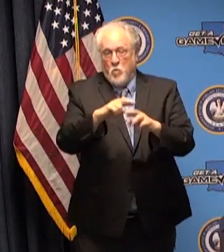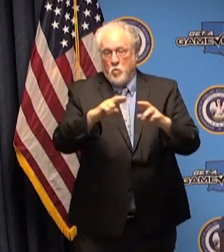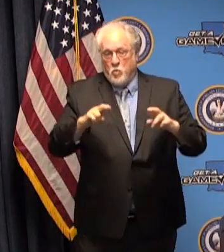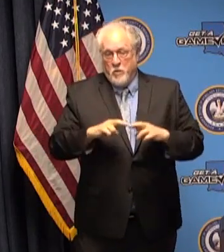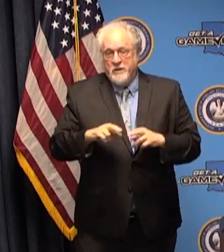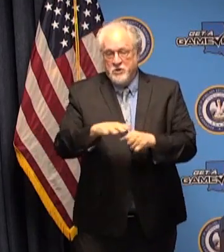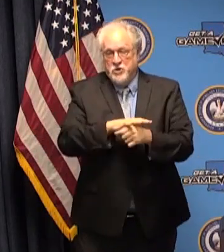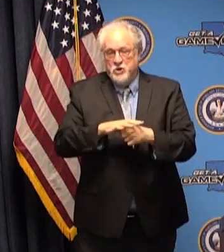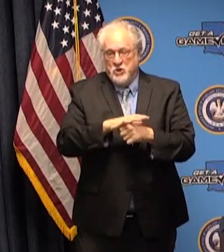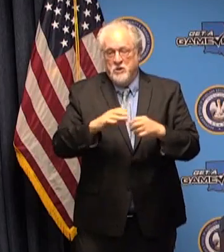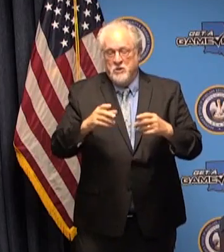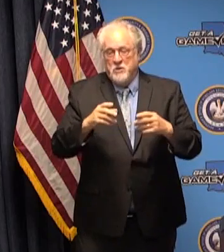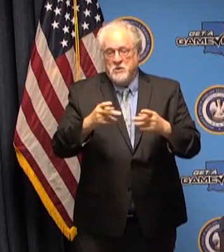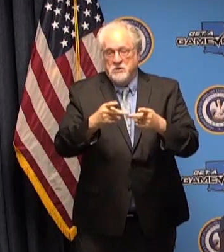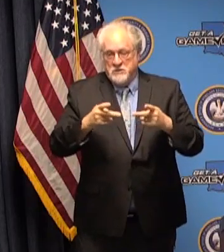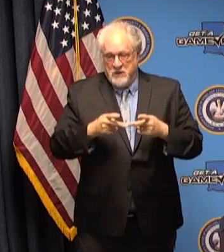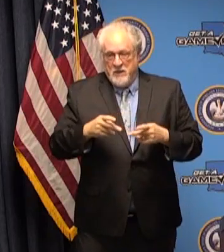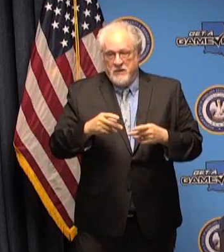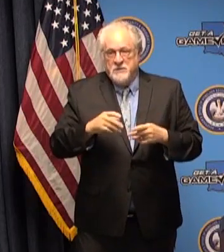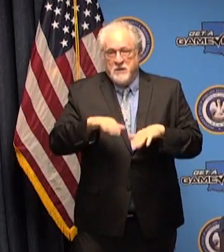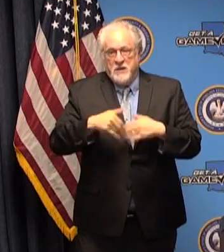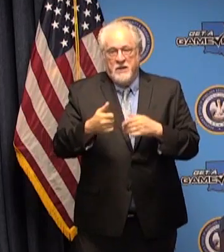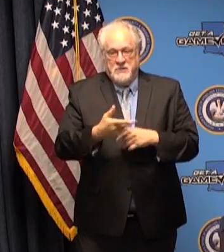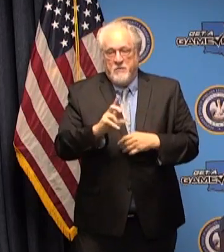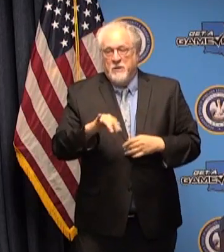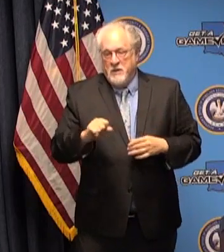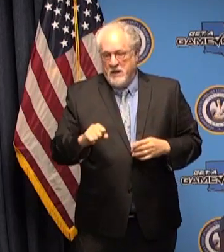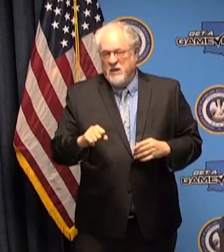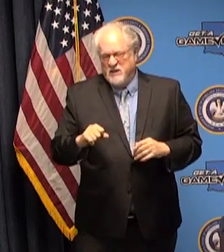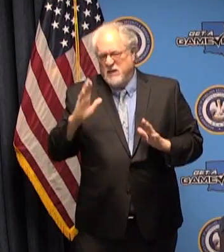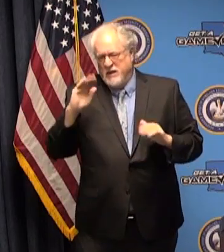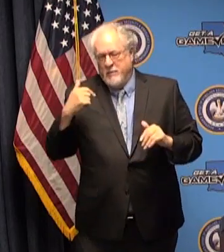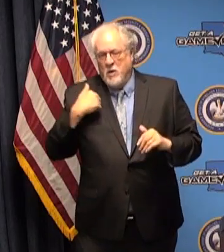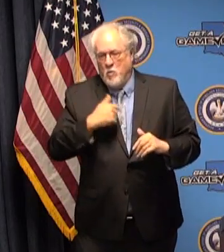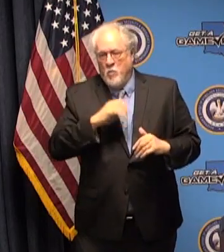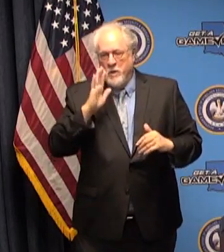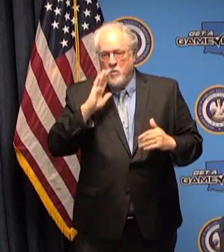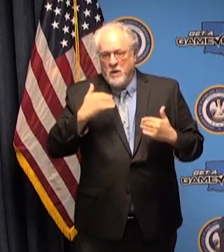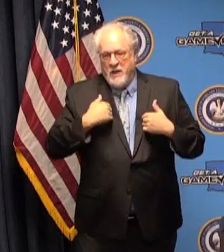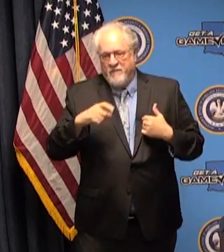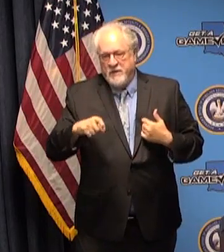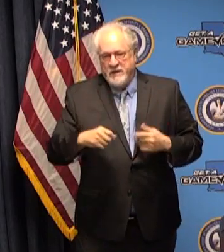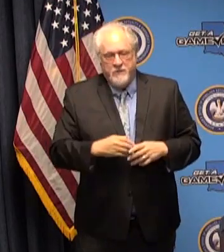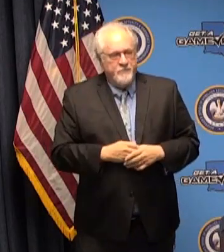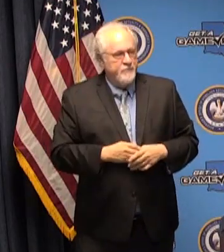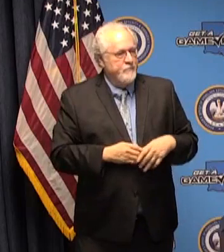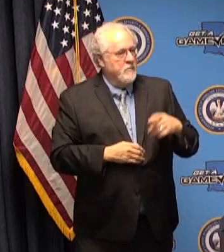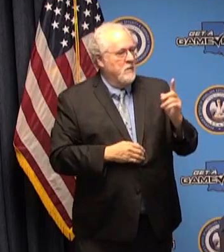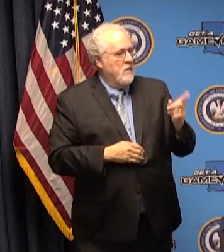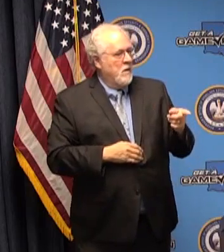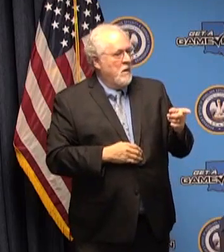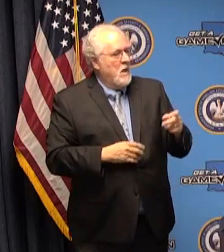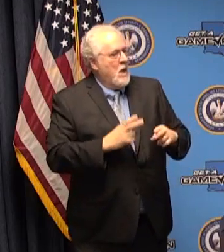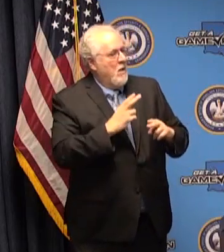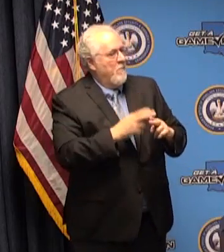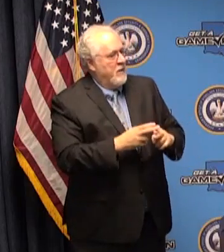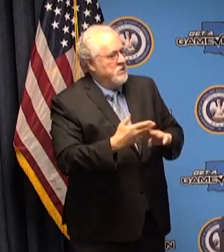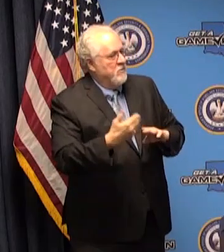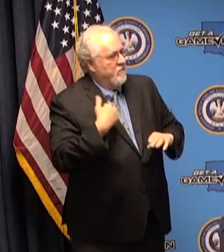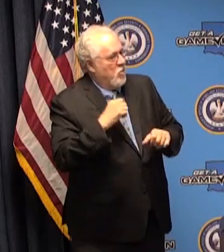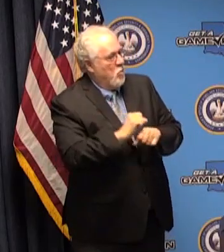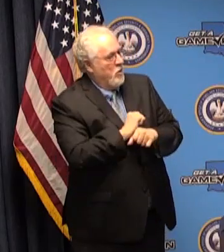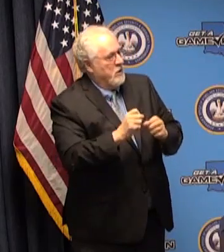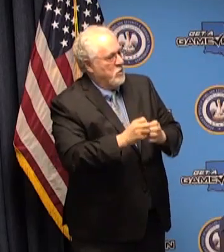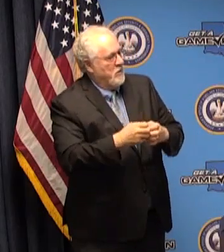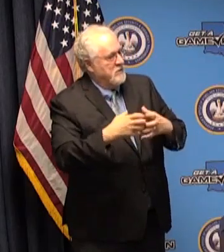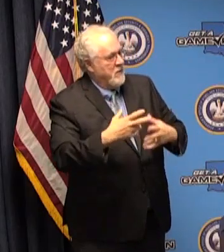regional sites around the state in the next couple of days, anticipating that we will have need for them. Yes, sir. You mentioned earlier you're working